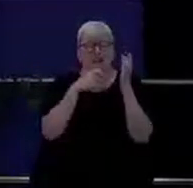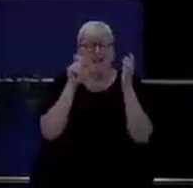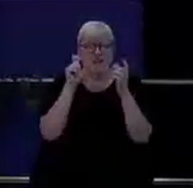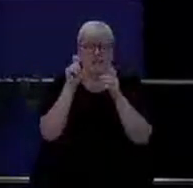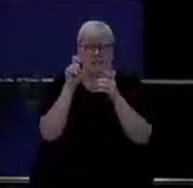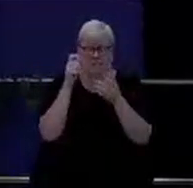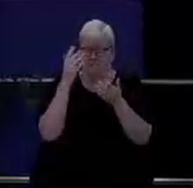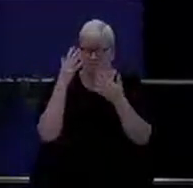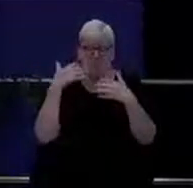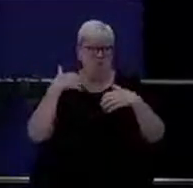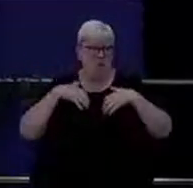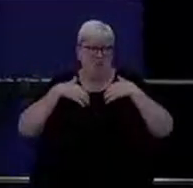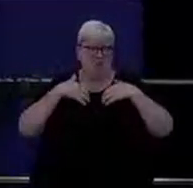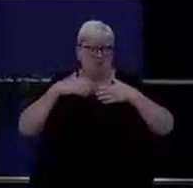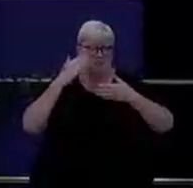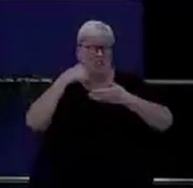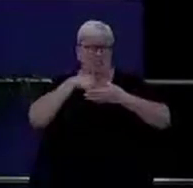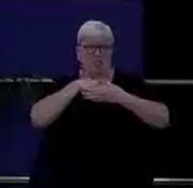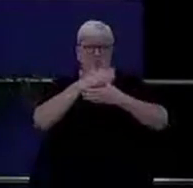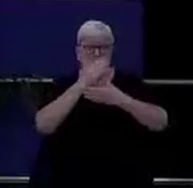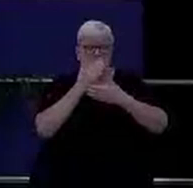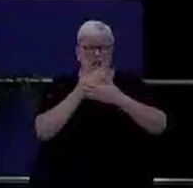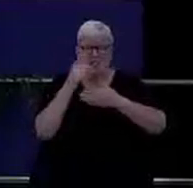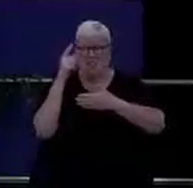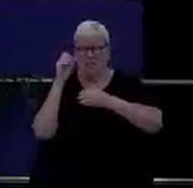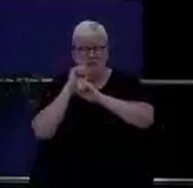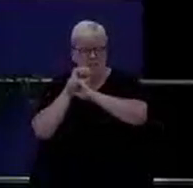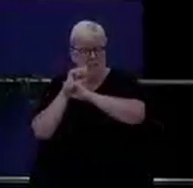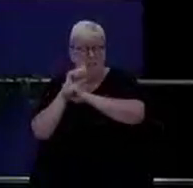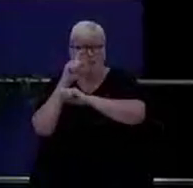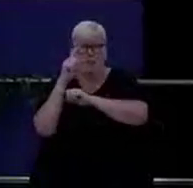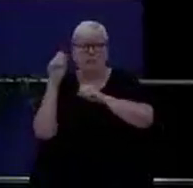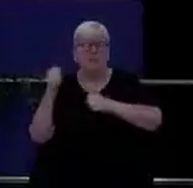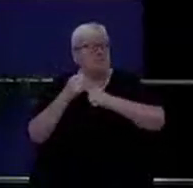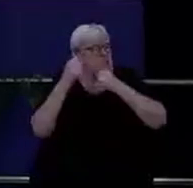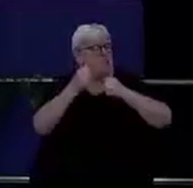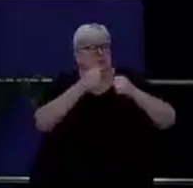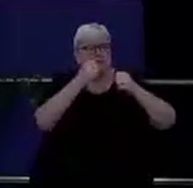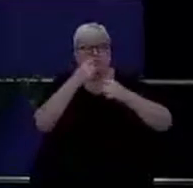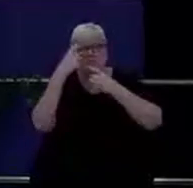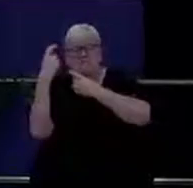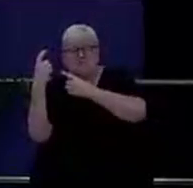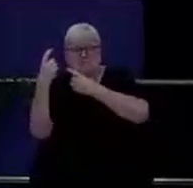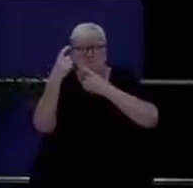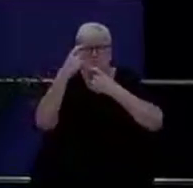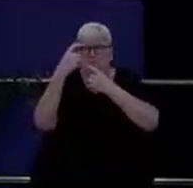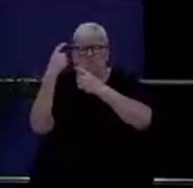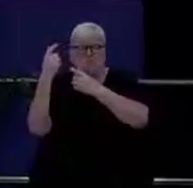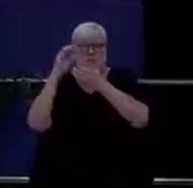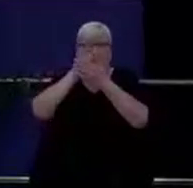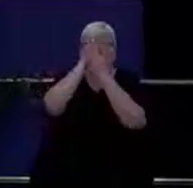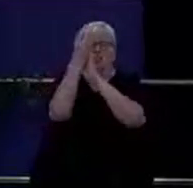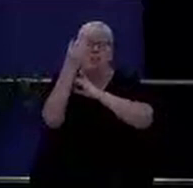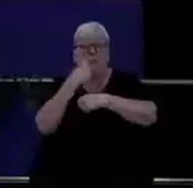was not interested in being part of a narrative of exclusivity, instead busying himself transfiguring destruction into